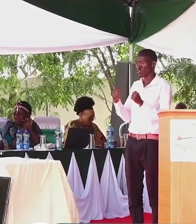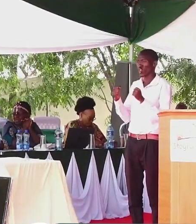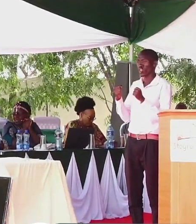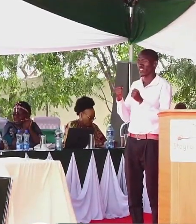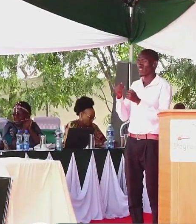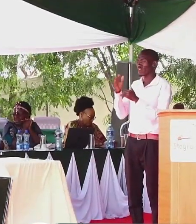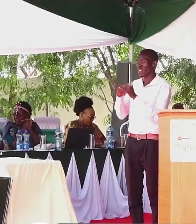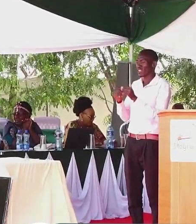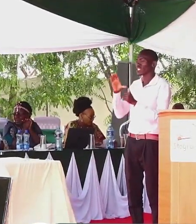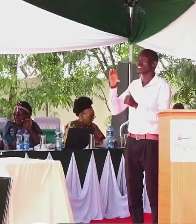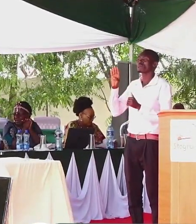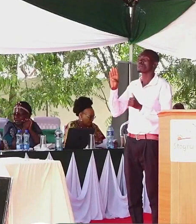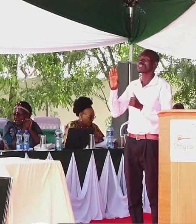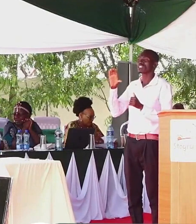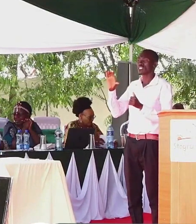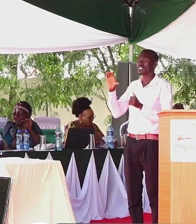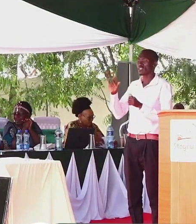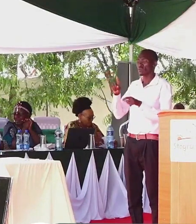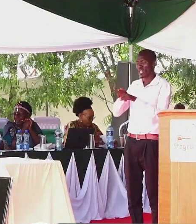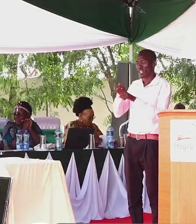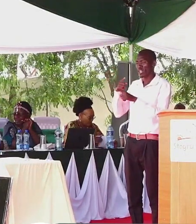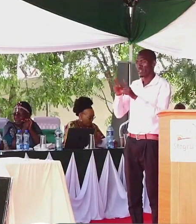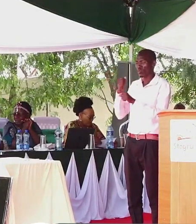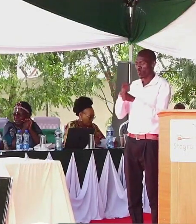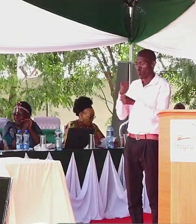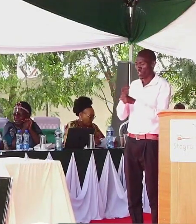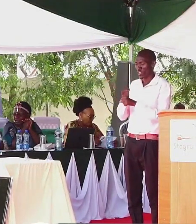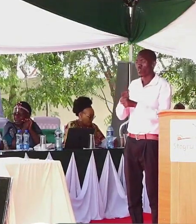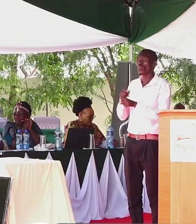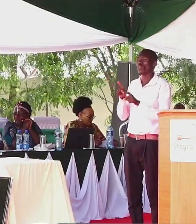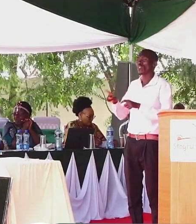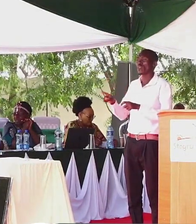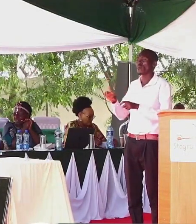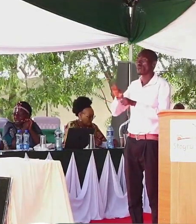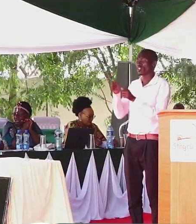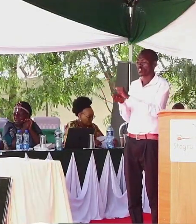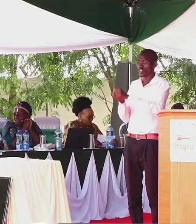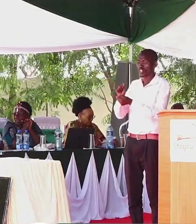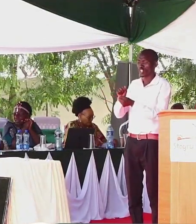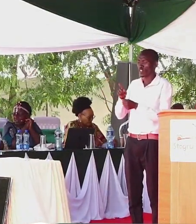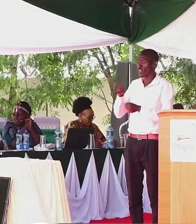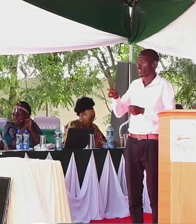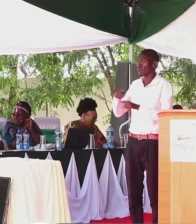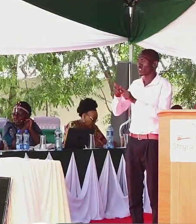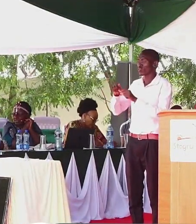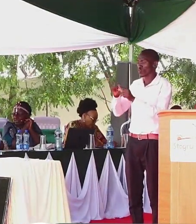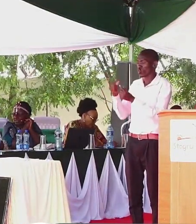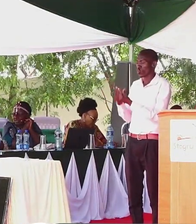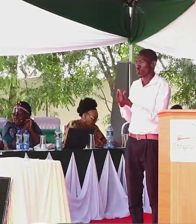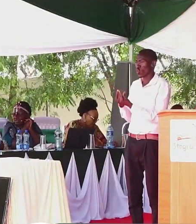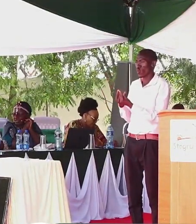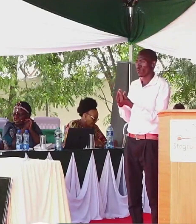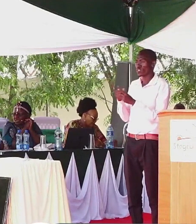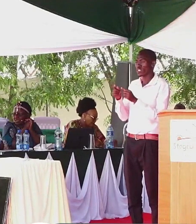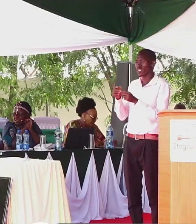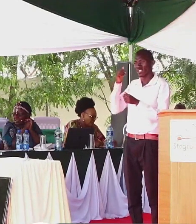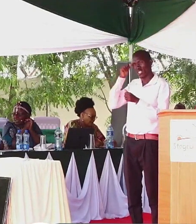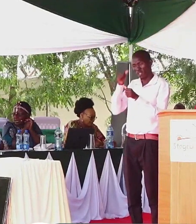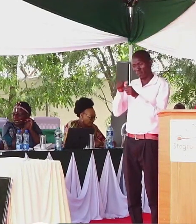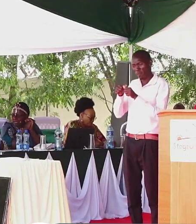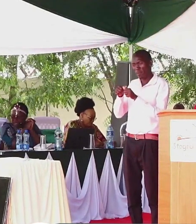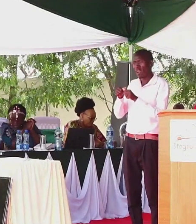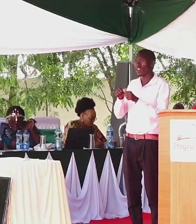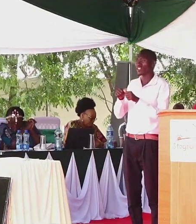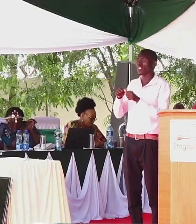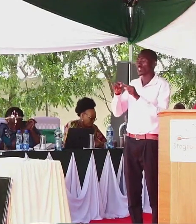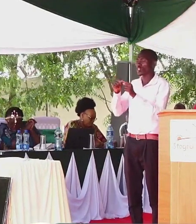the CBC. But we are working with them to change them, especially our groups. Remember the team we used to train